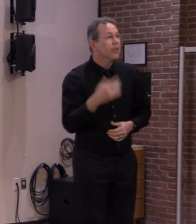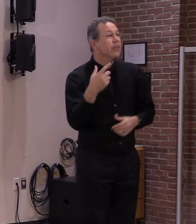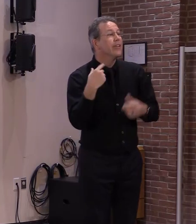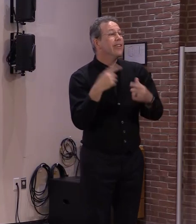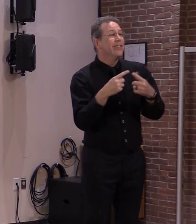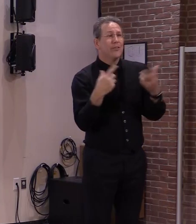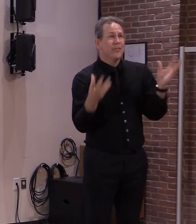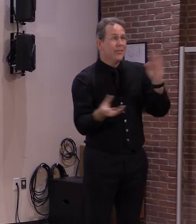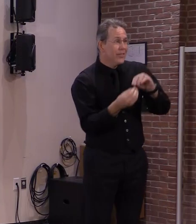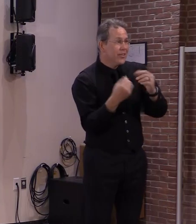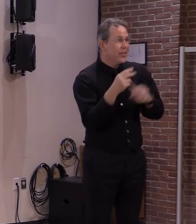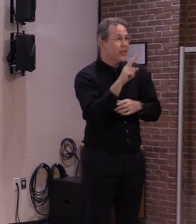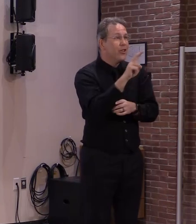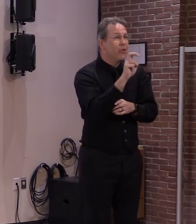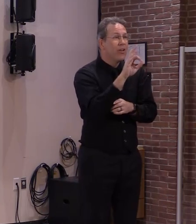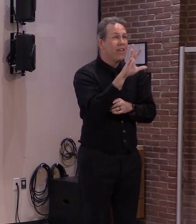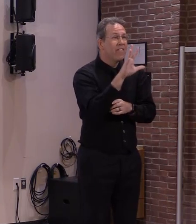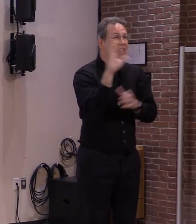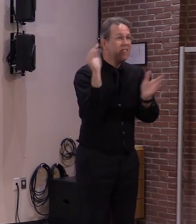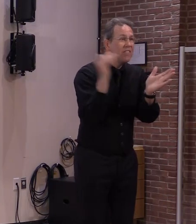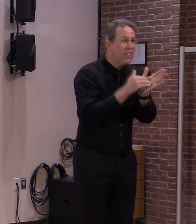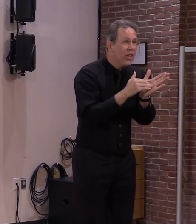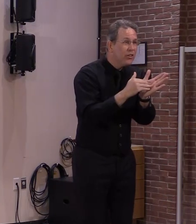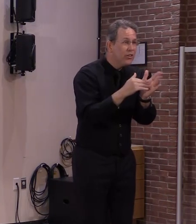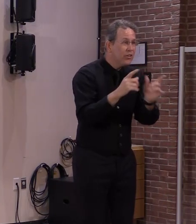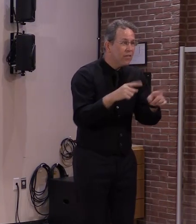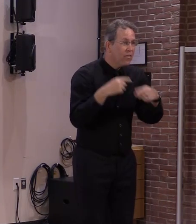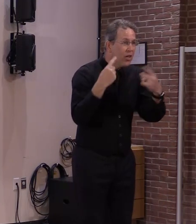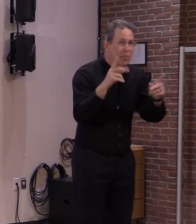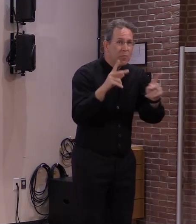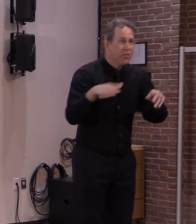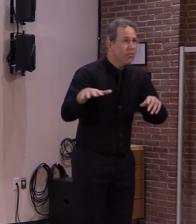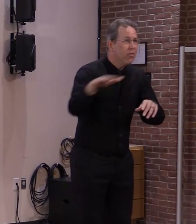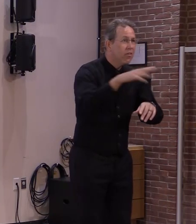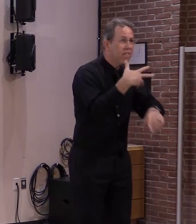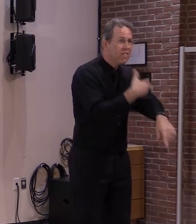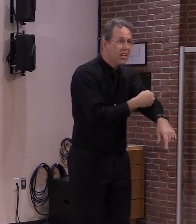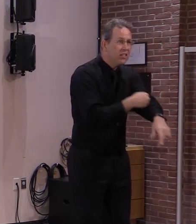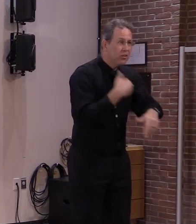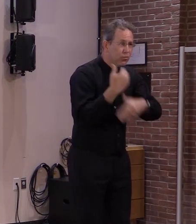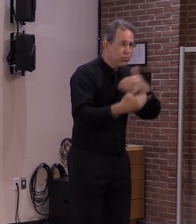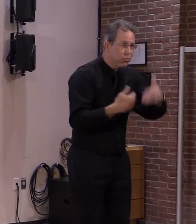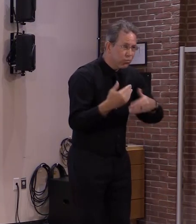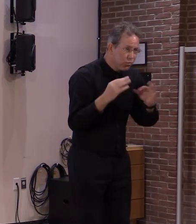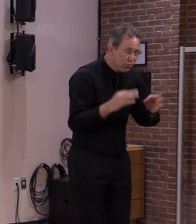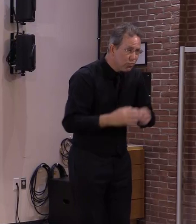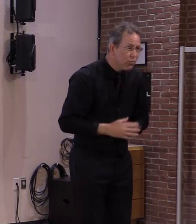295,128 individuals have been vaccinated against COVID-19.